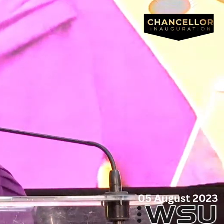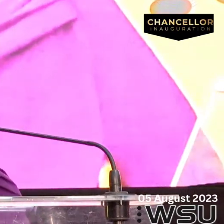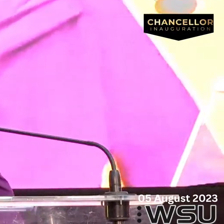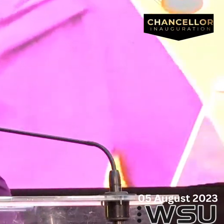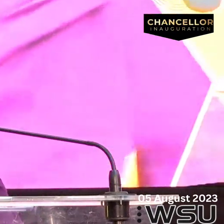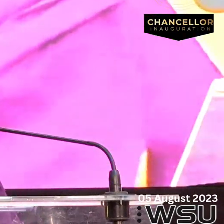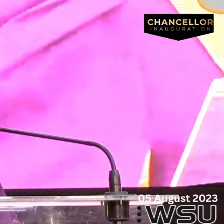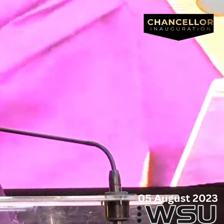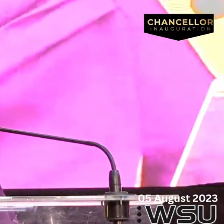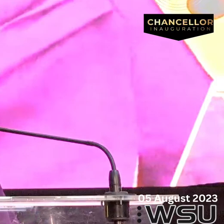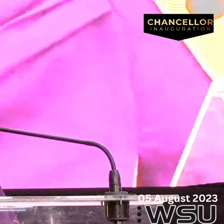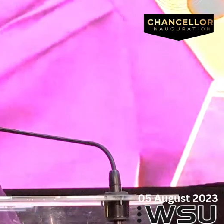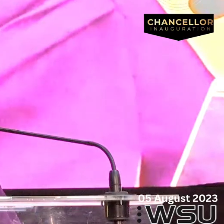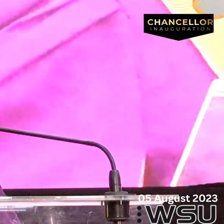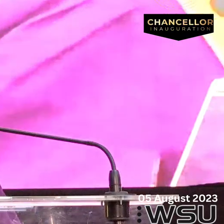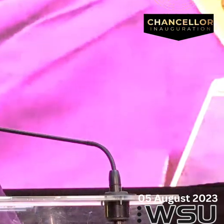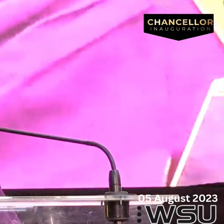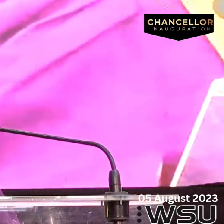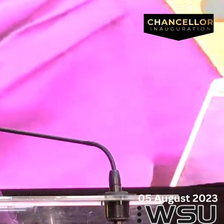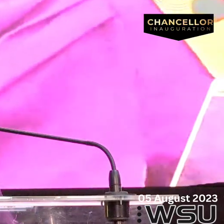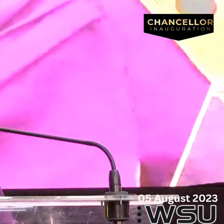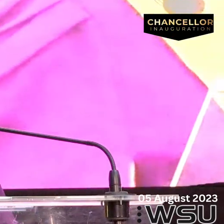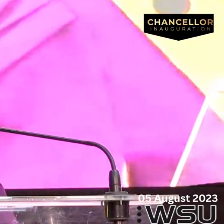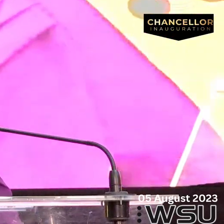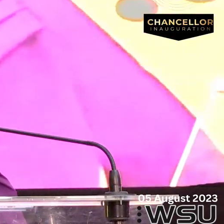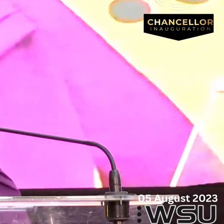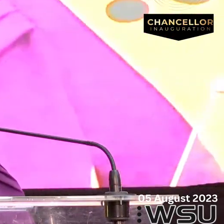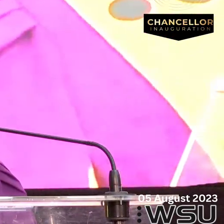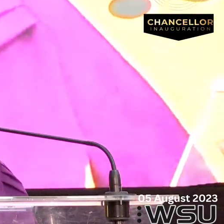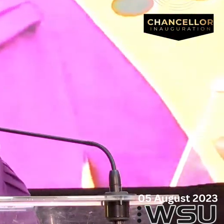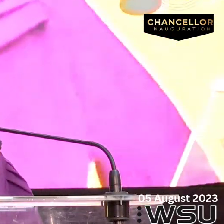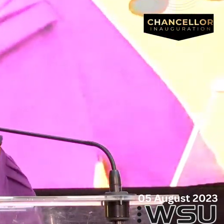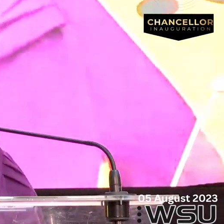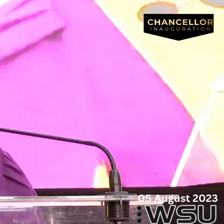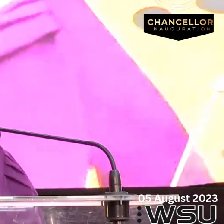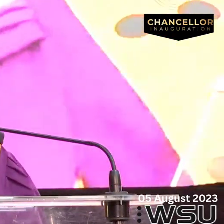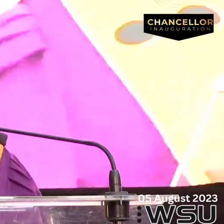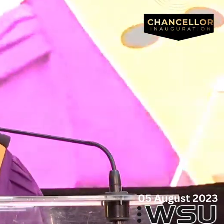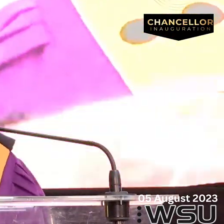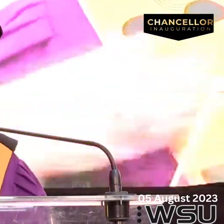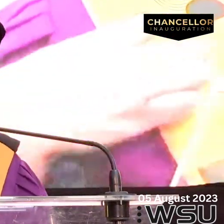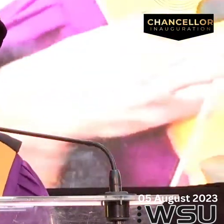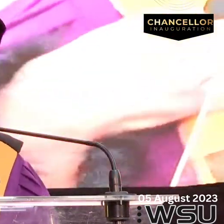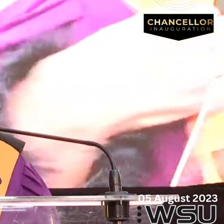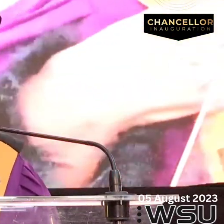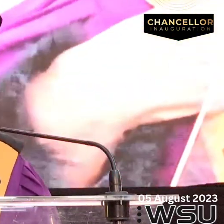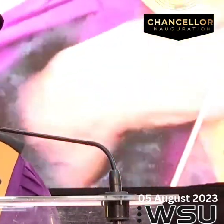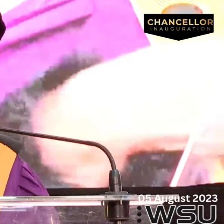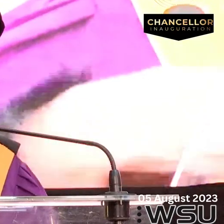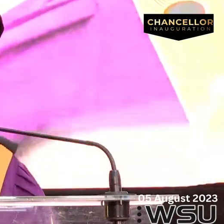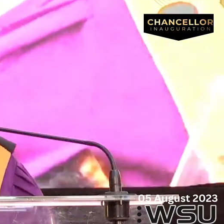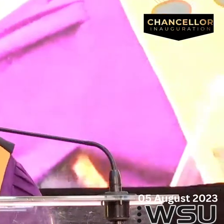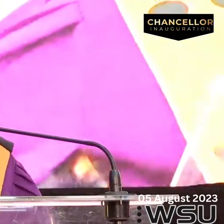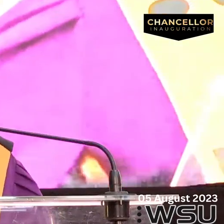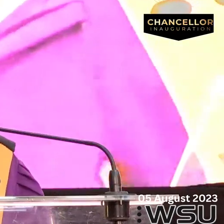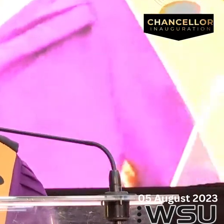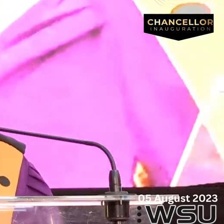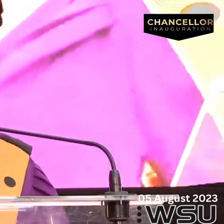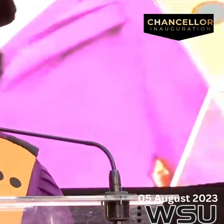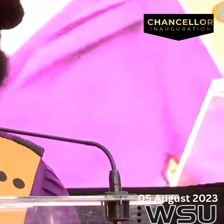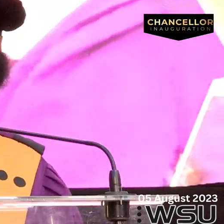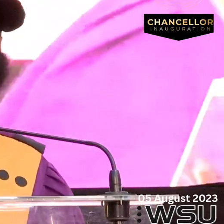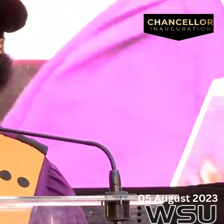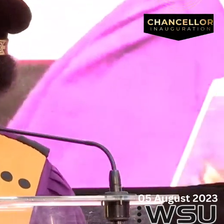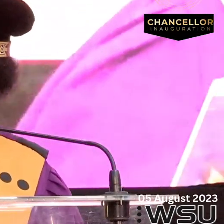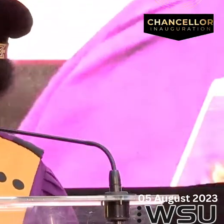ifani ibe ngubani? Maybe ndiproducile nje. Bafama bawufuna phi le Chancellor ebe ndiproducile